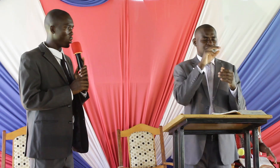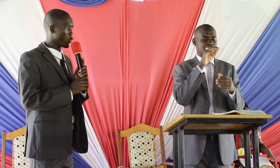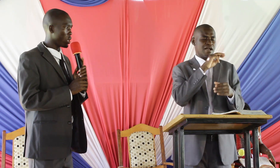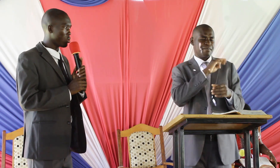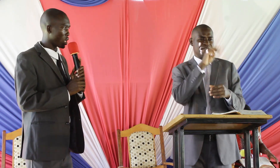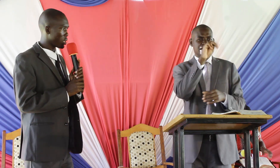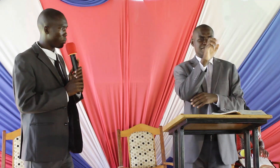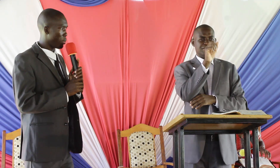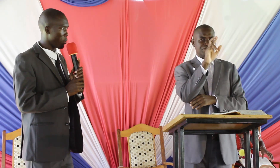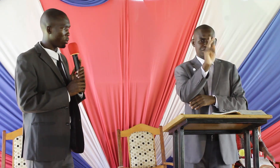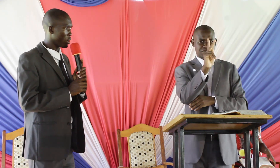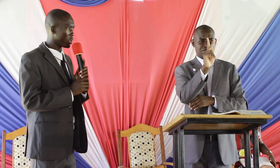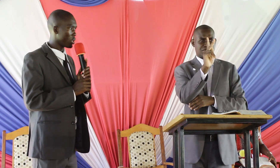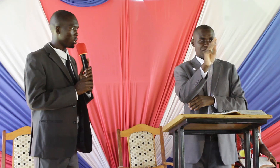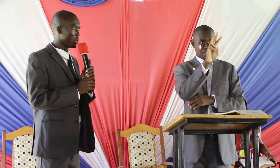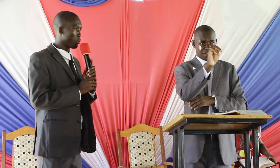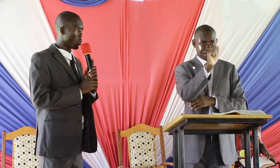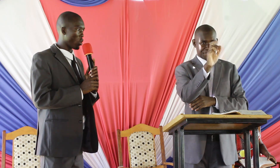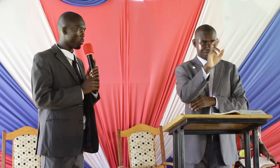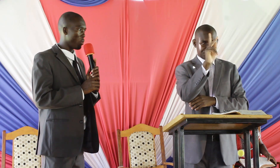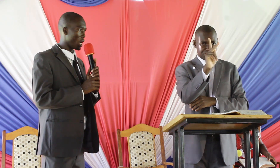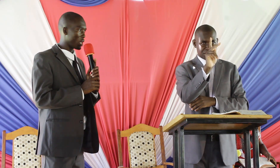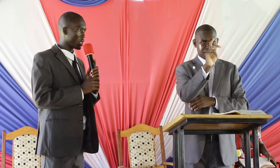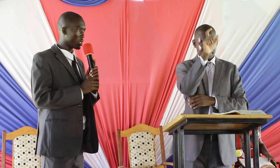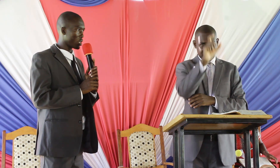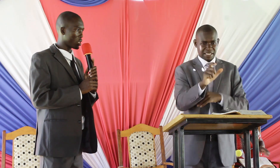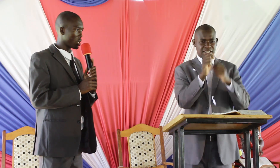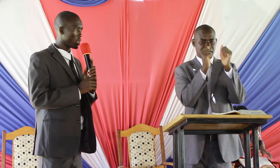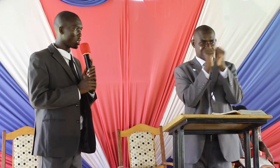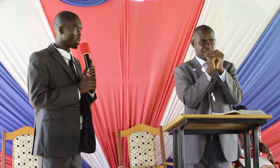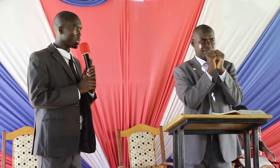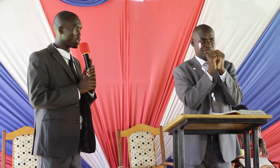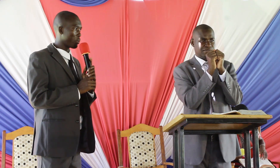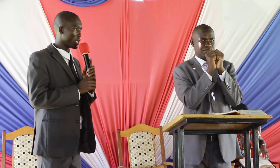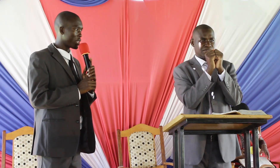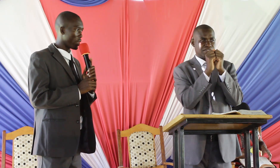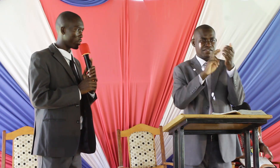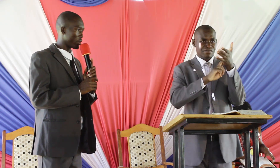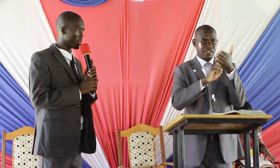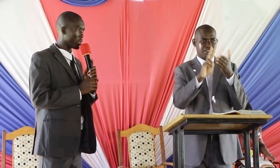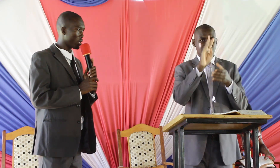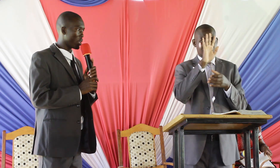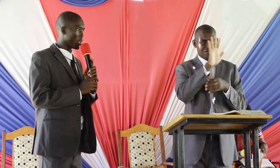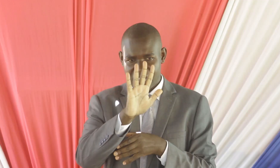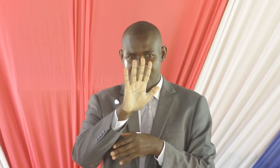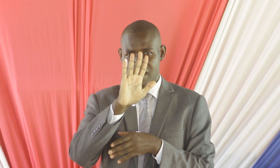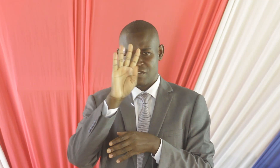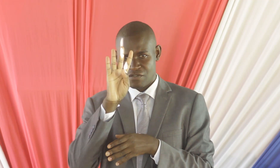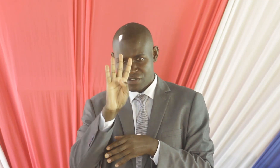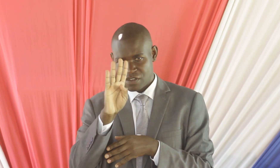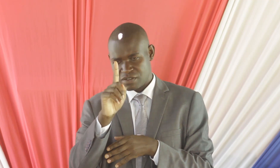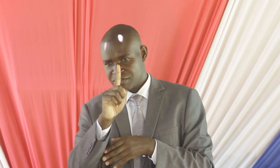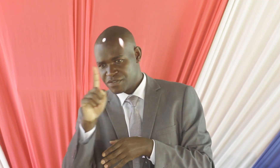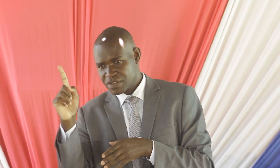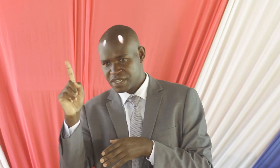Amen. Now, if we look at the Bible, the book of Mark, chapter 10, and